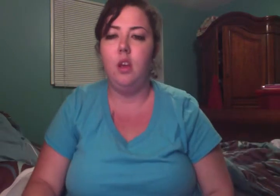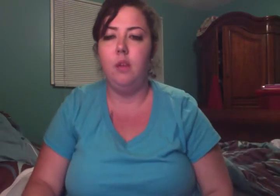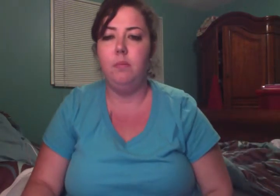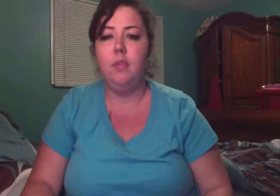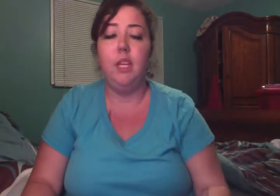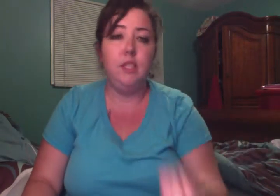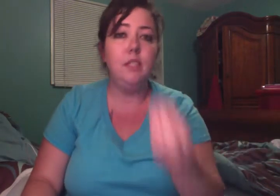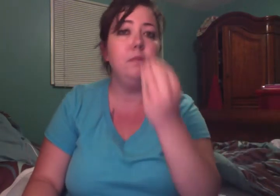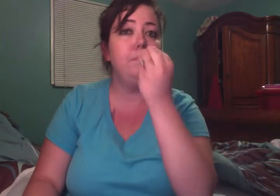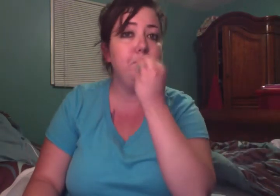Eats.